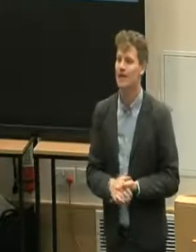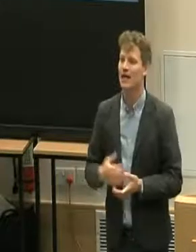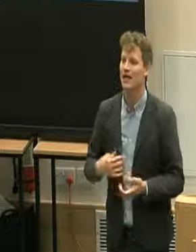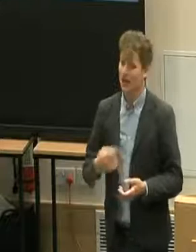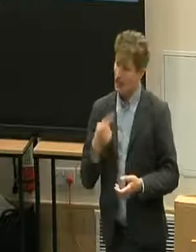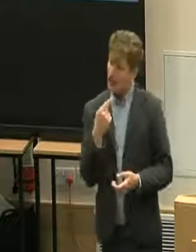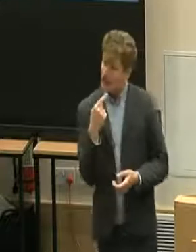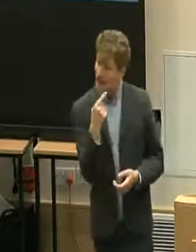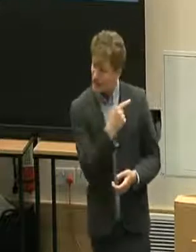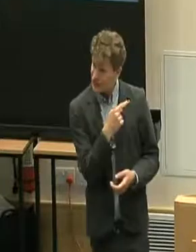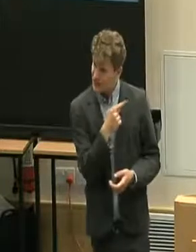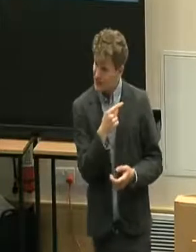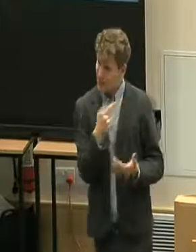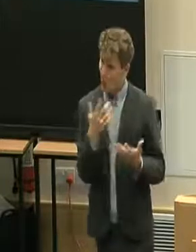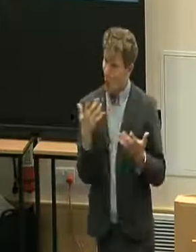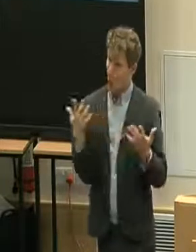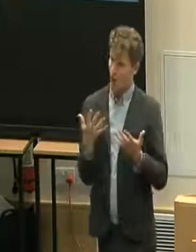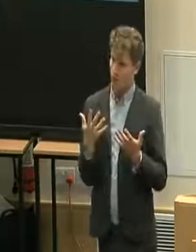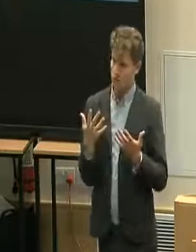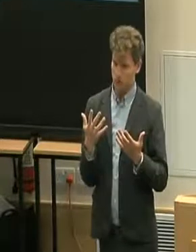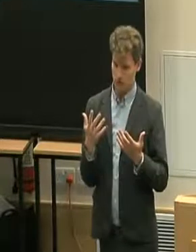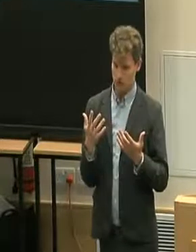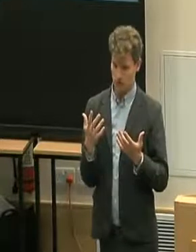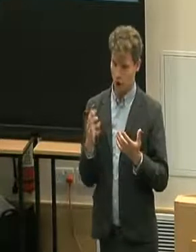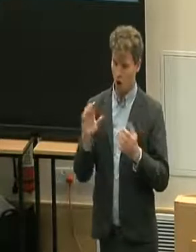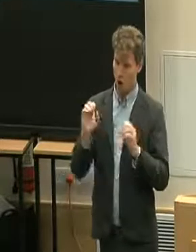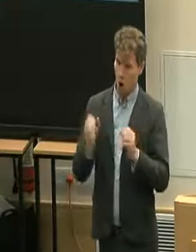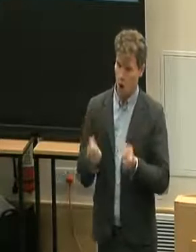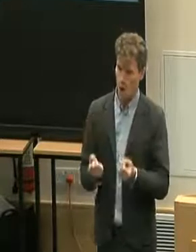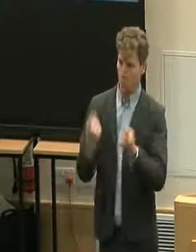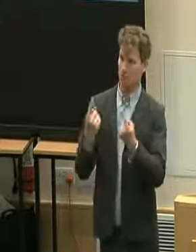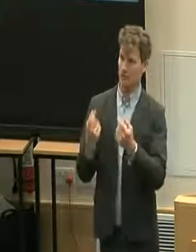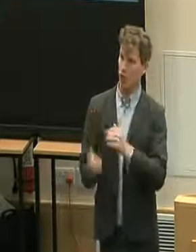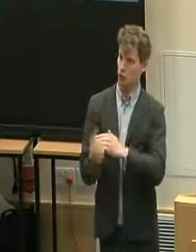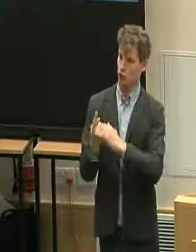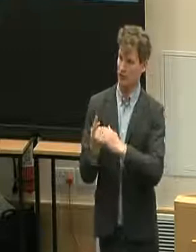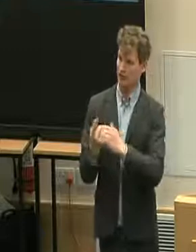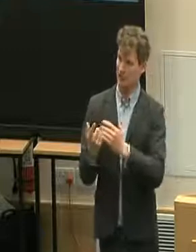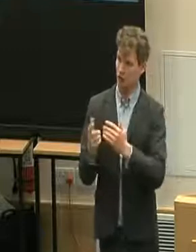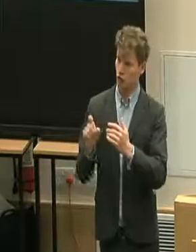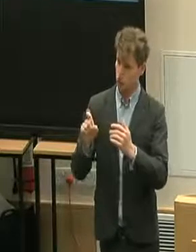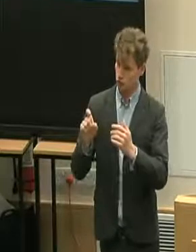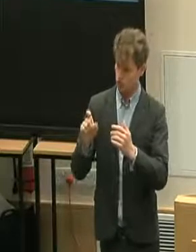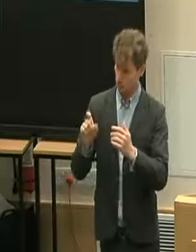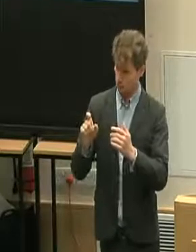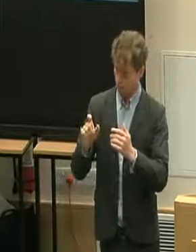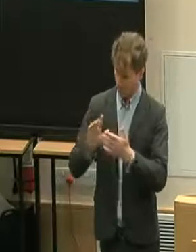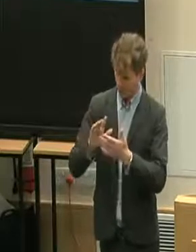is supposed contextually within the convention to mean? Is equality of opportunity supposed to be